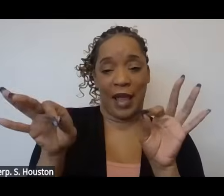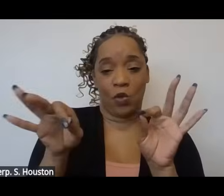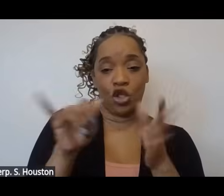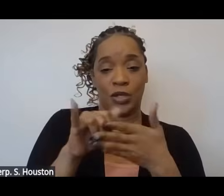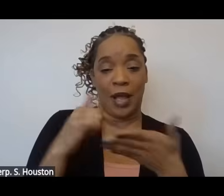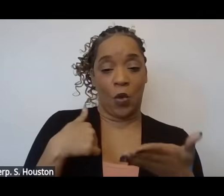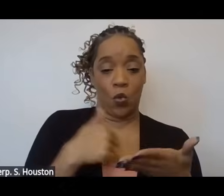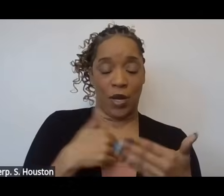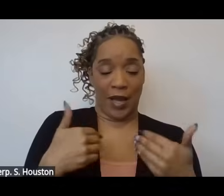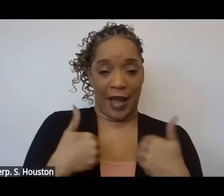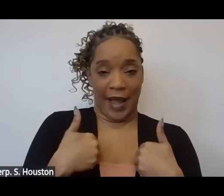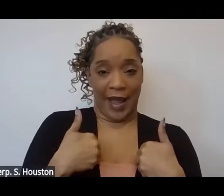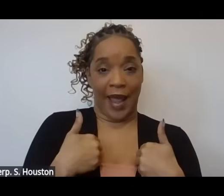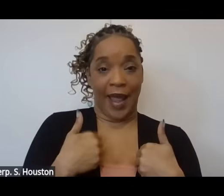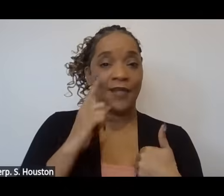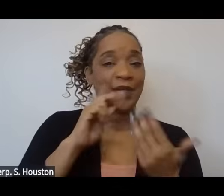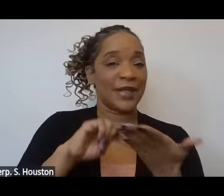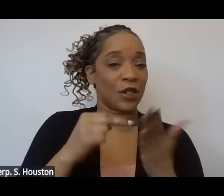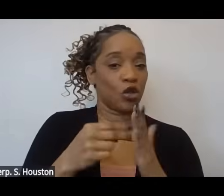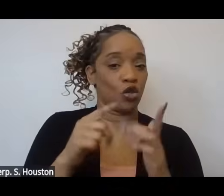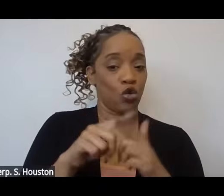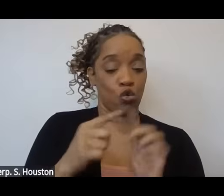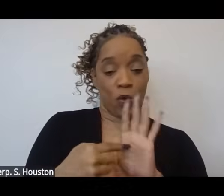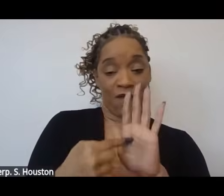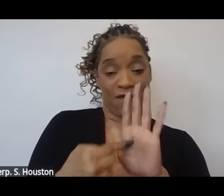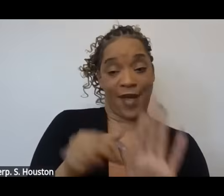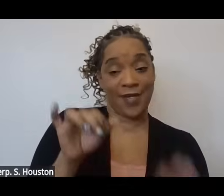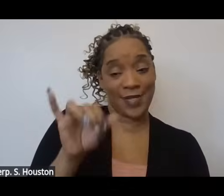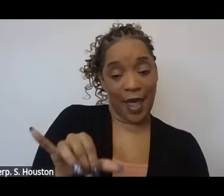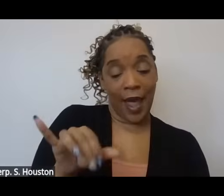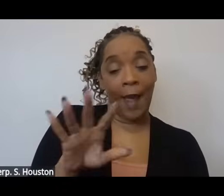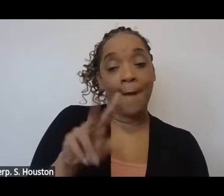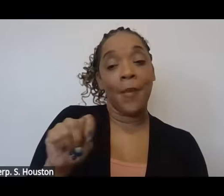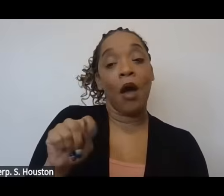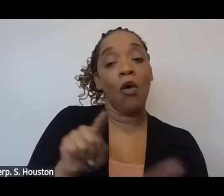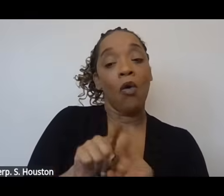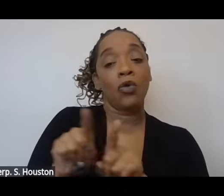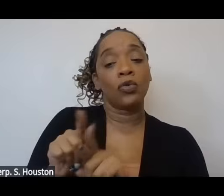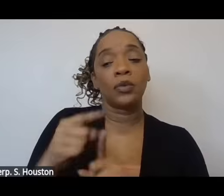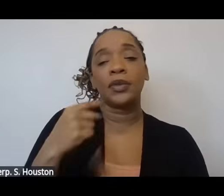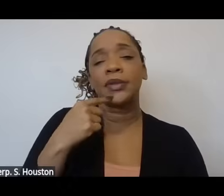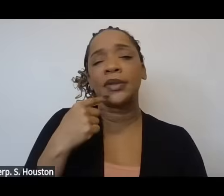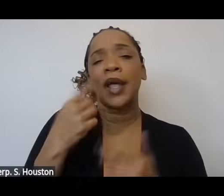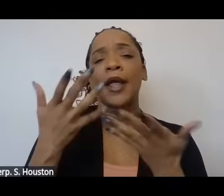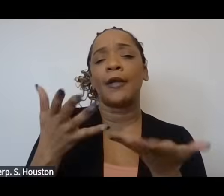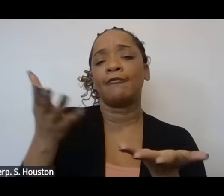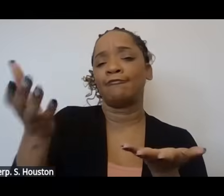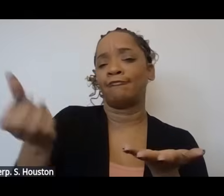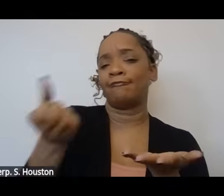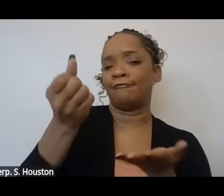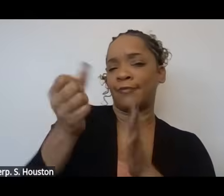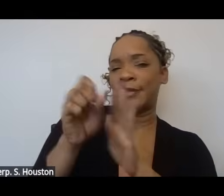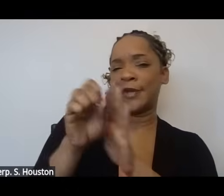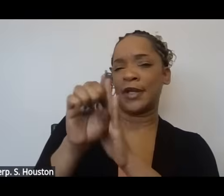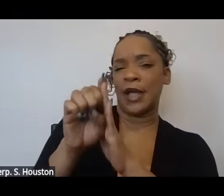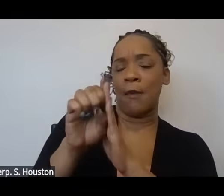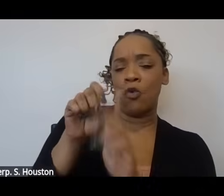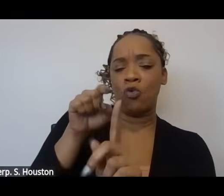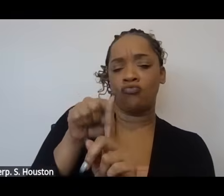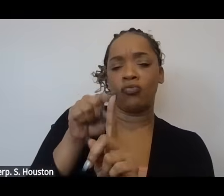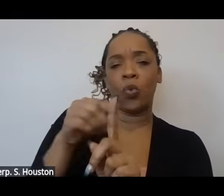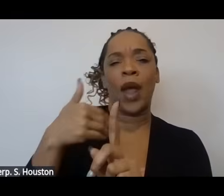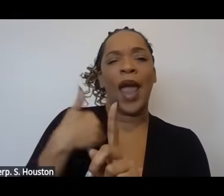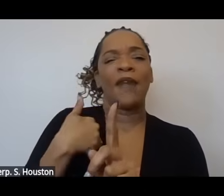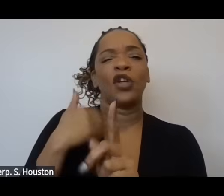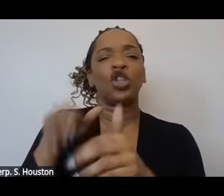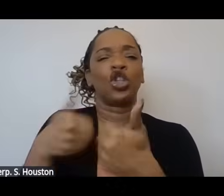to, one, reflect that, but two, to say, let's take an example where there is a challenge against one signature, not even one